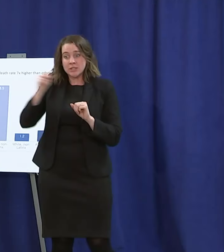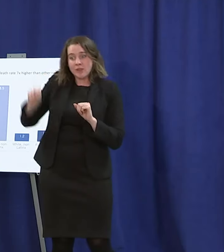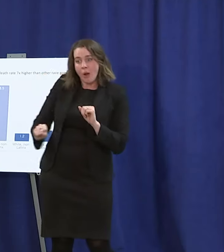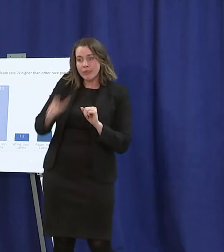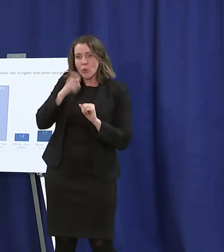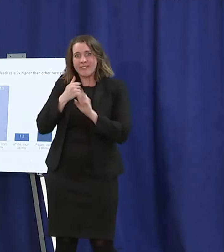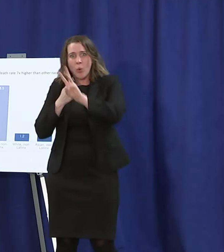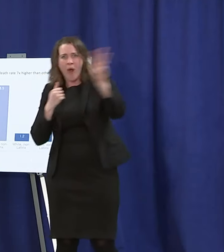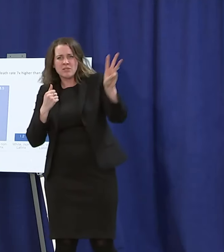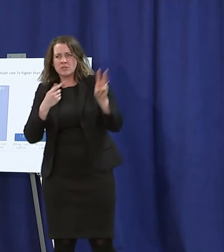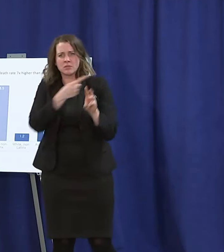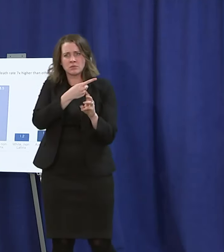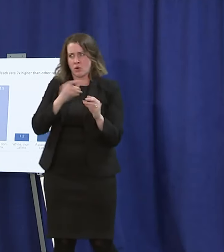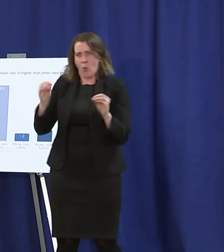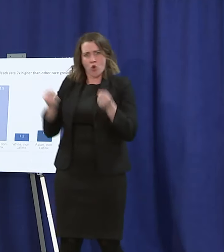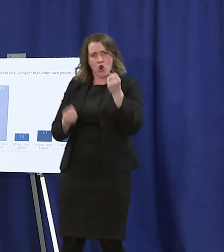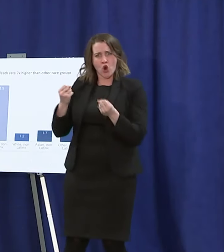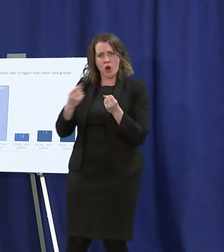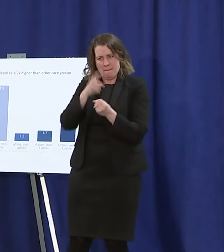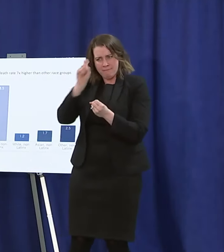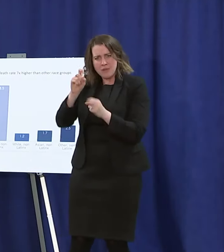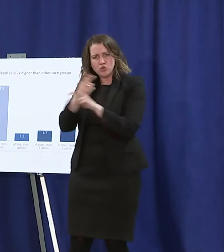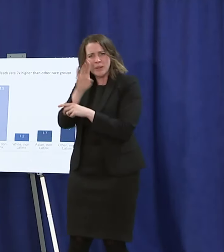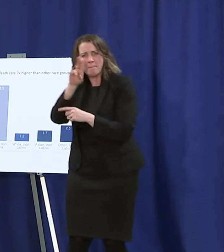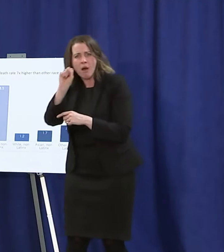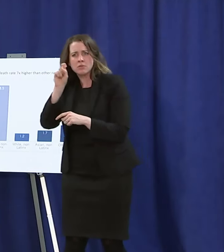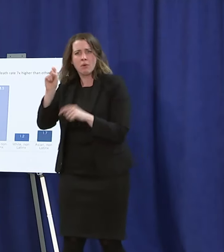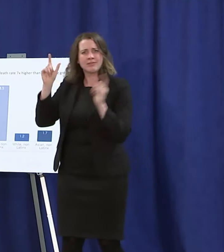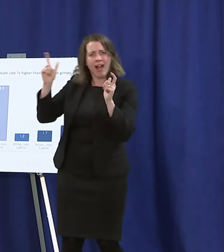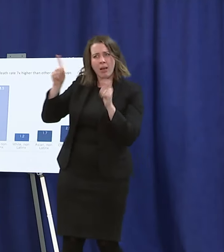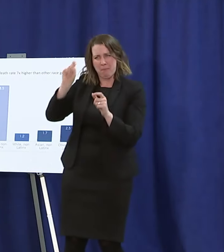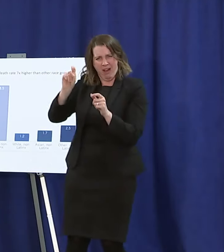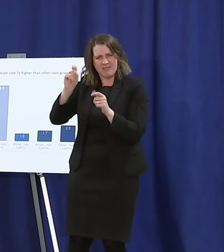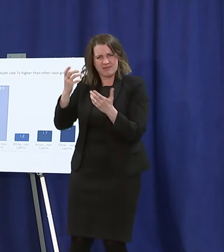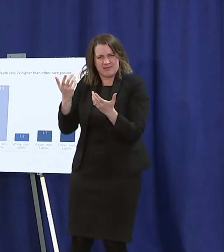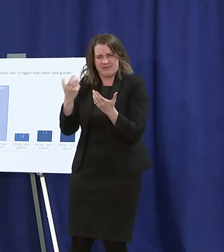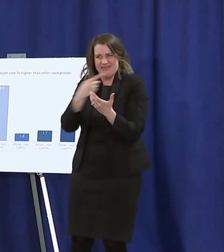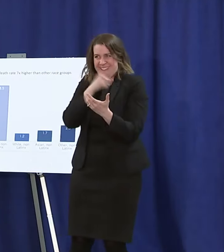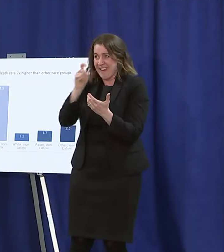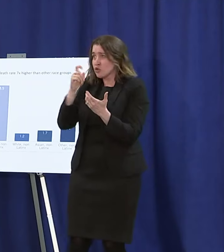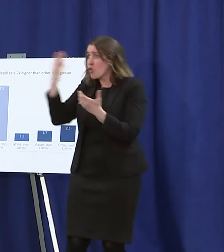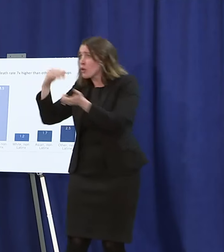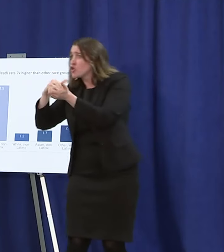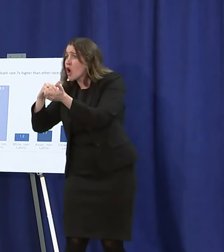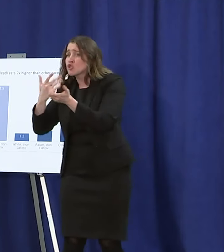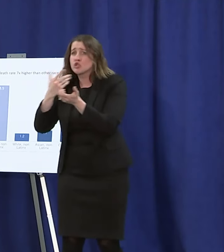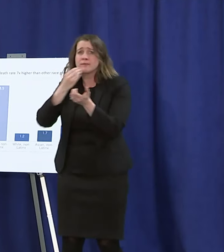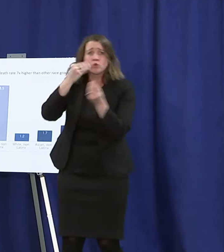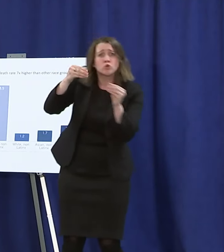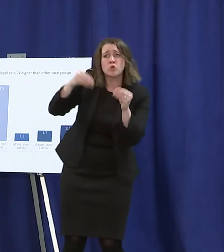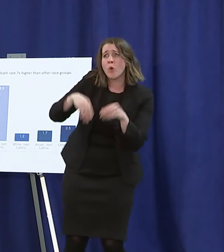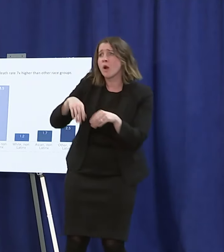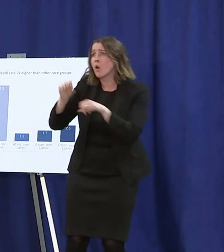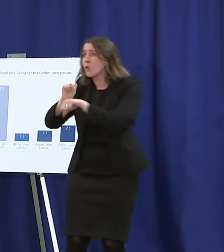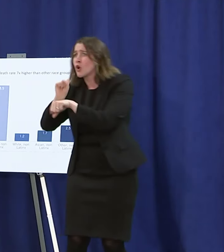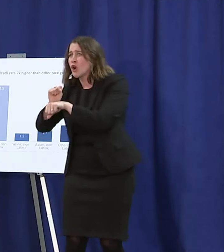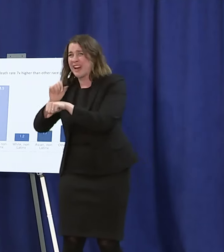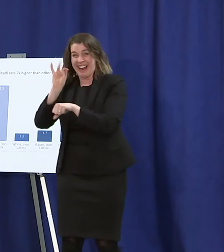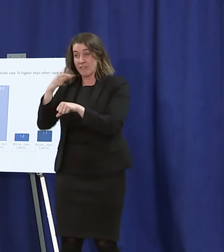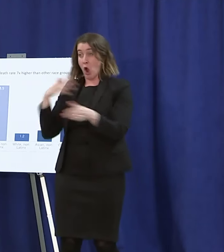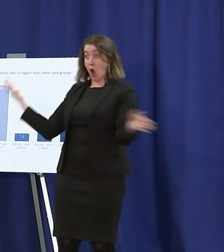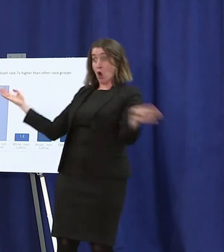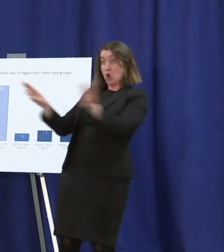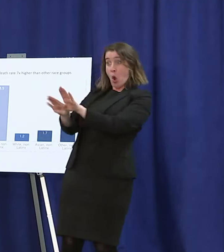cars, that need and depend upon public transportation to get access to basic services. If we shut down the CTA system, that